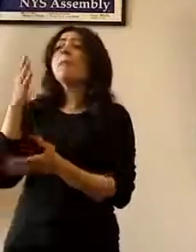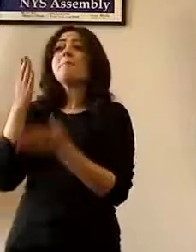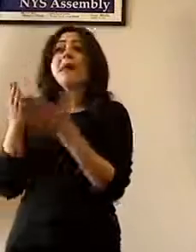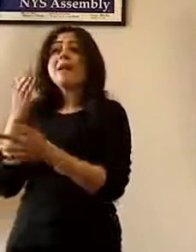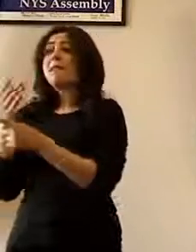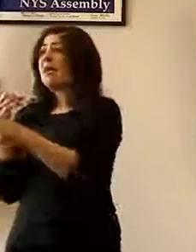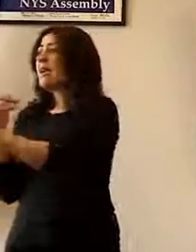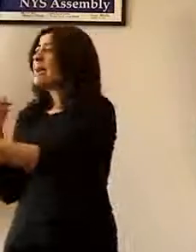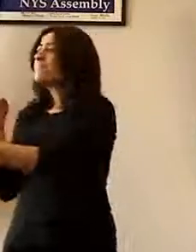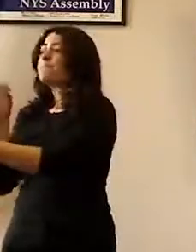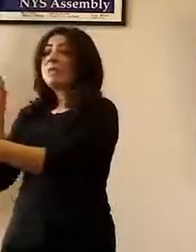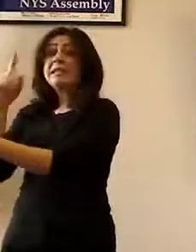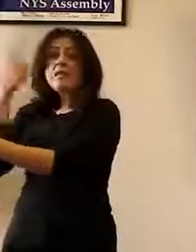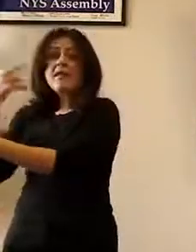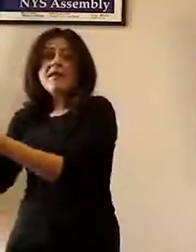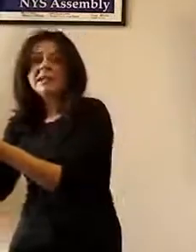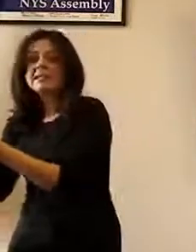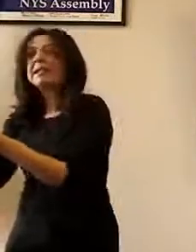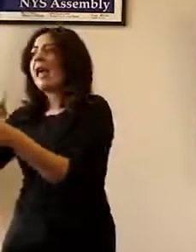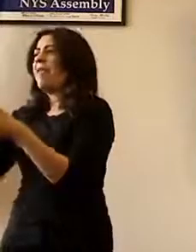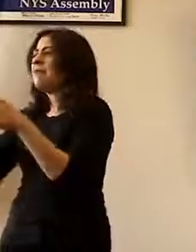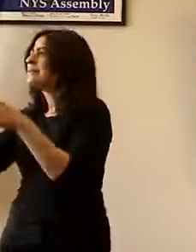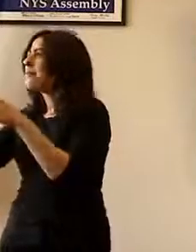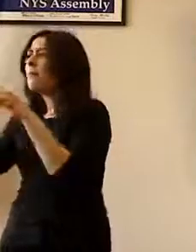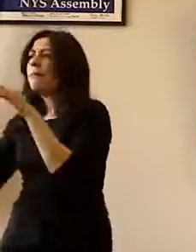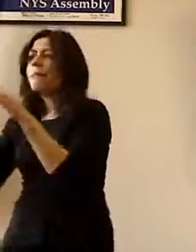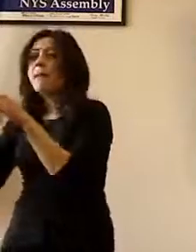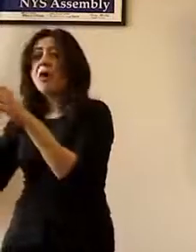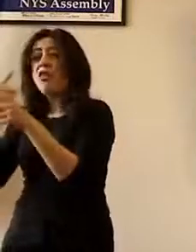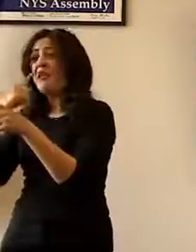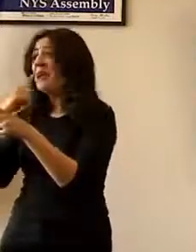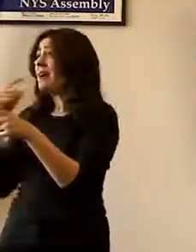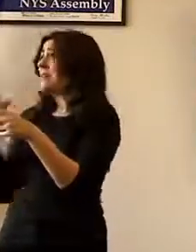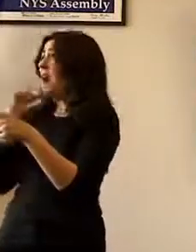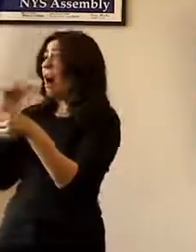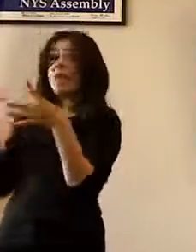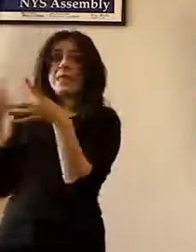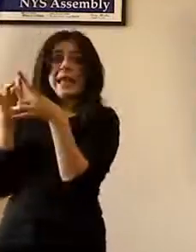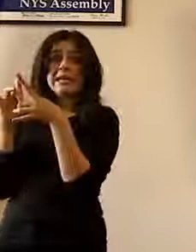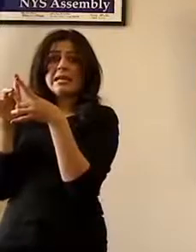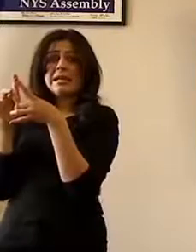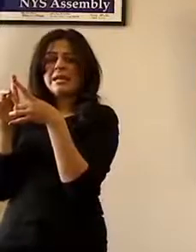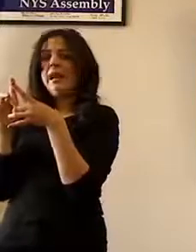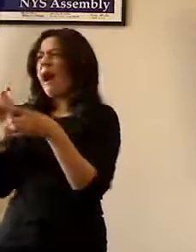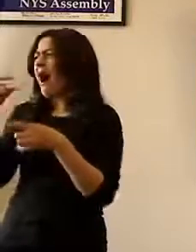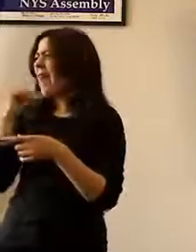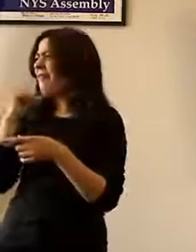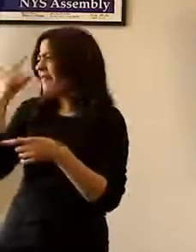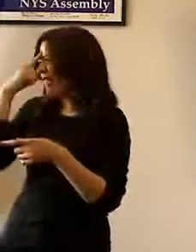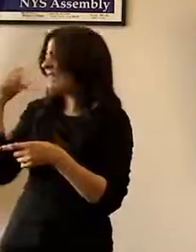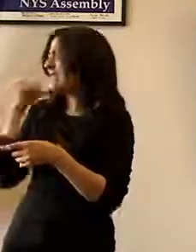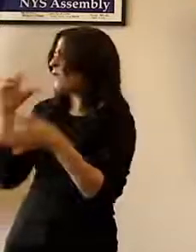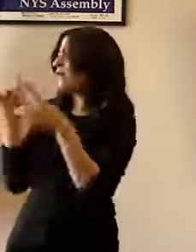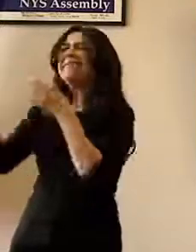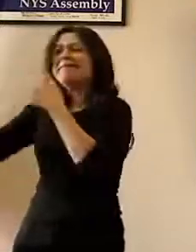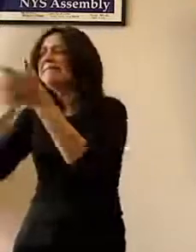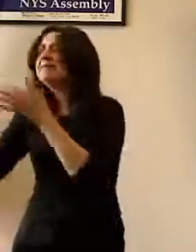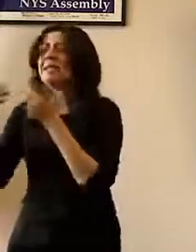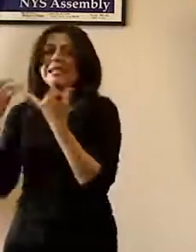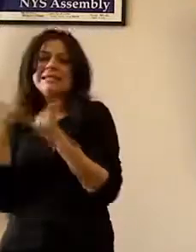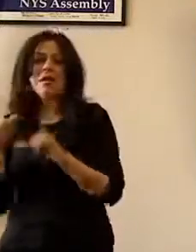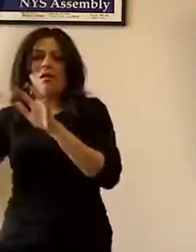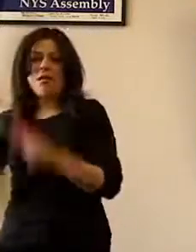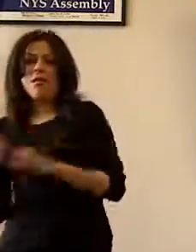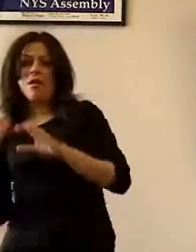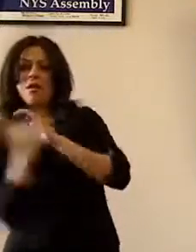to the vaccination, the health department have made multiple reports, VAERS reports. And so physicians have the ability